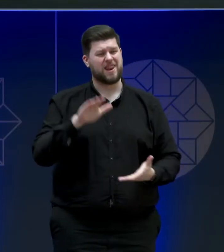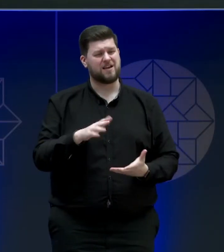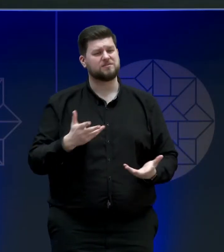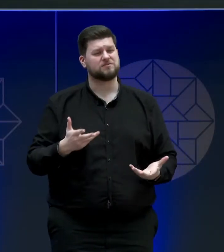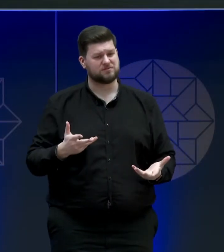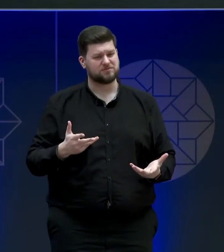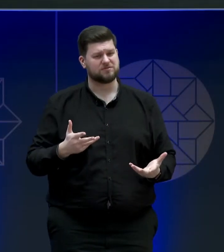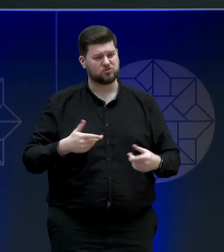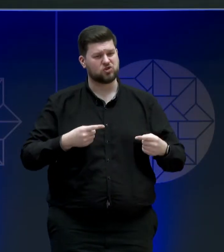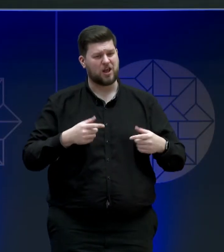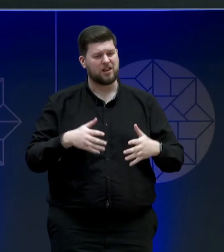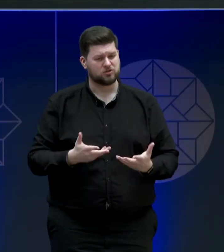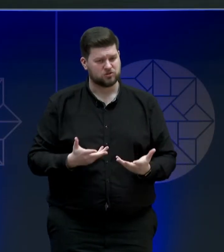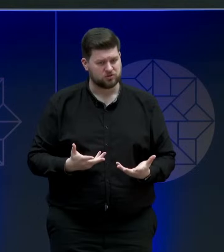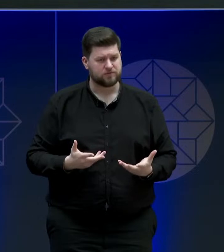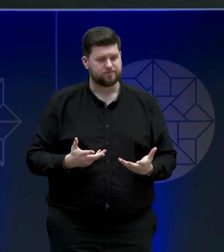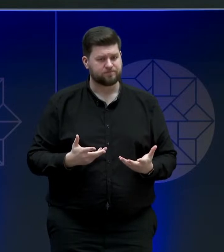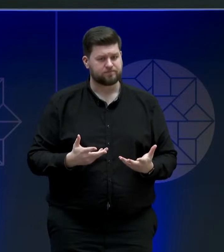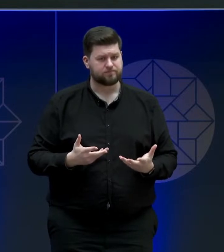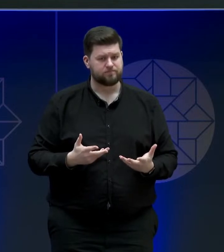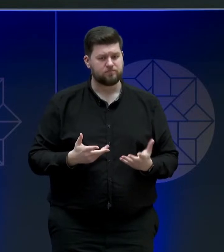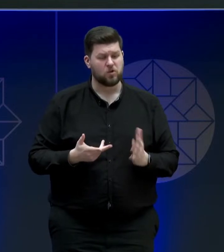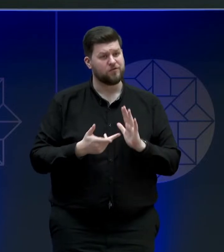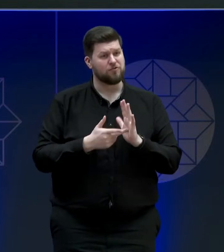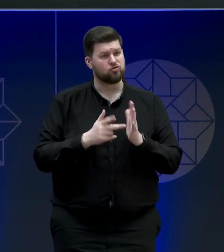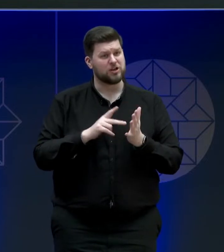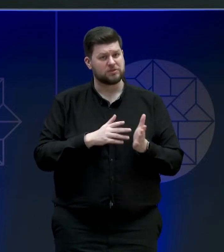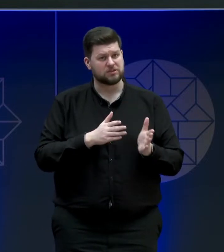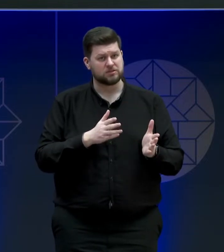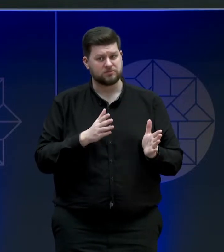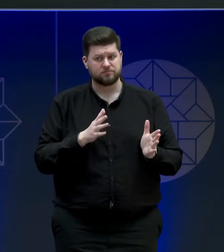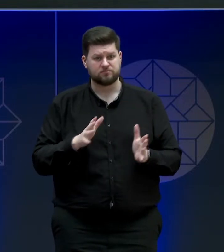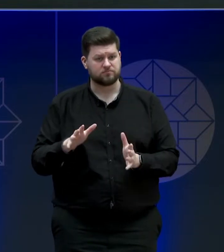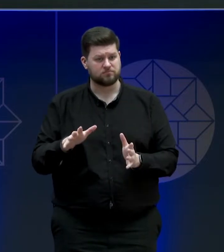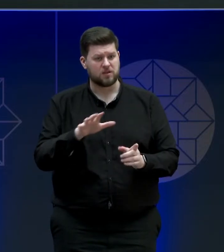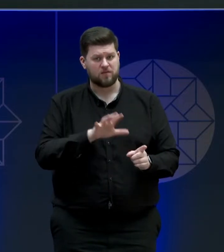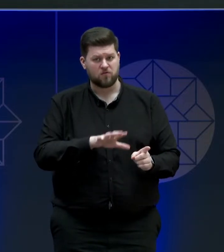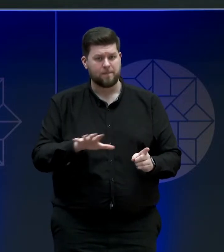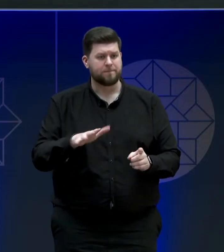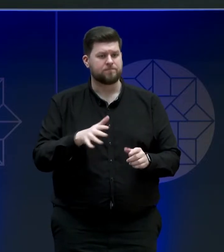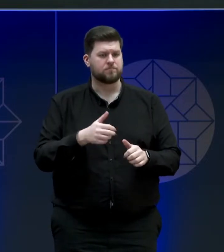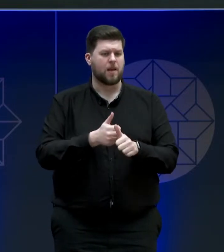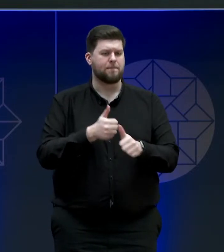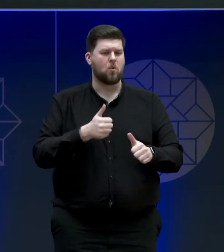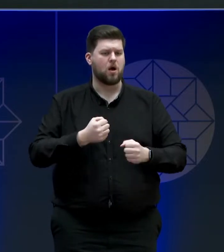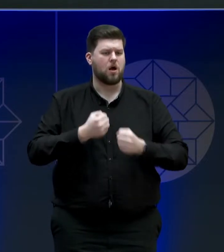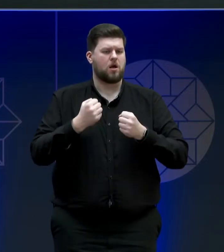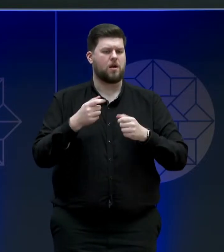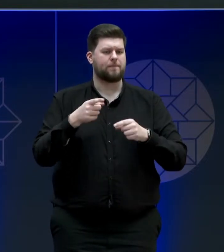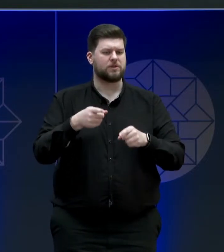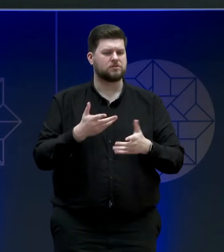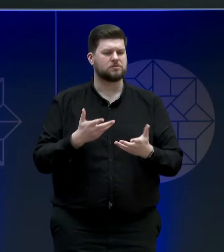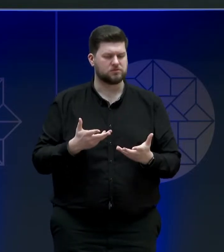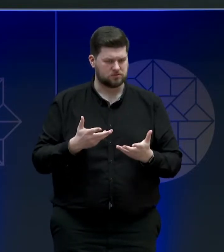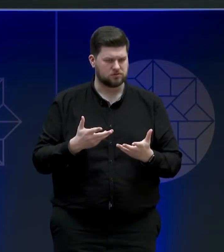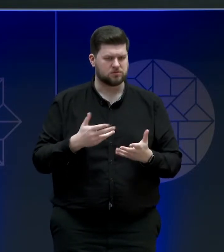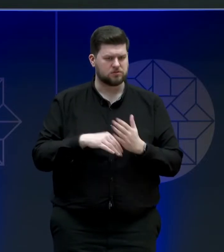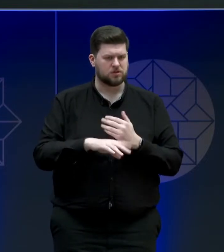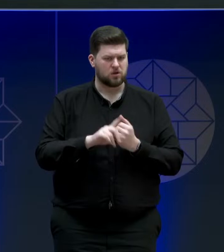the arrangements that operate within the power companies for the allocation of resources within the United Kingdom, where